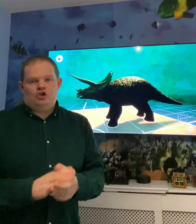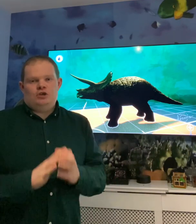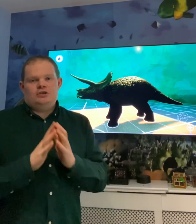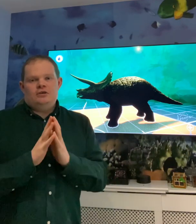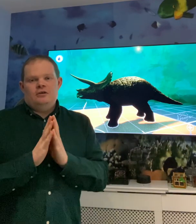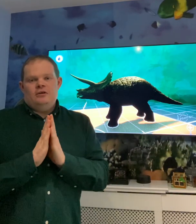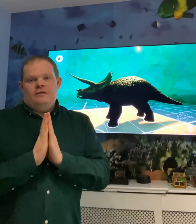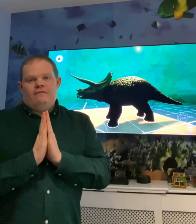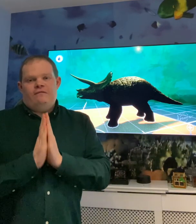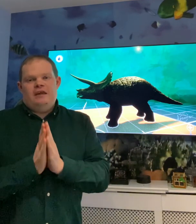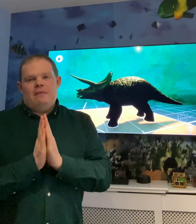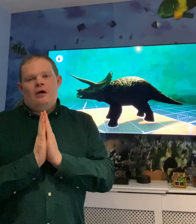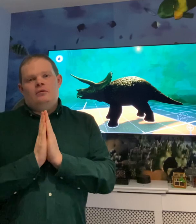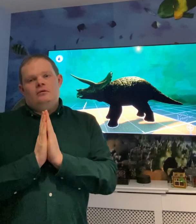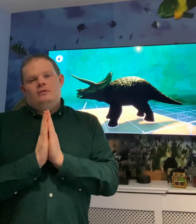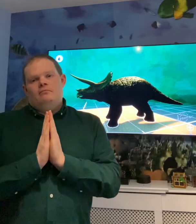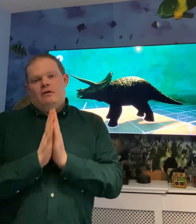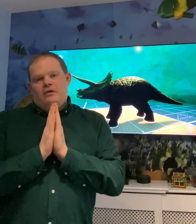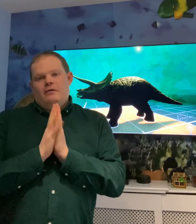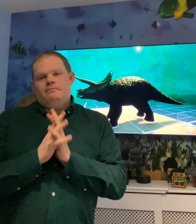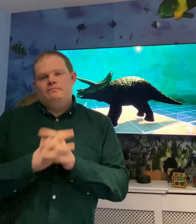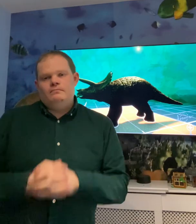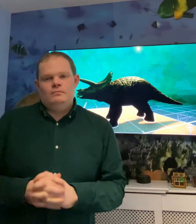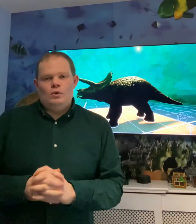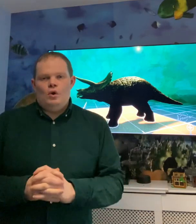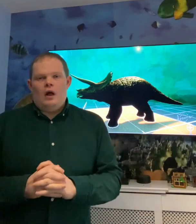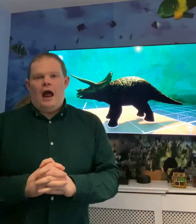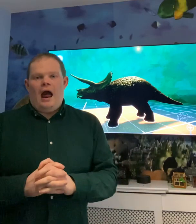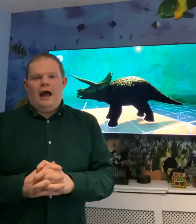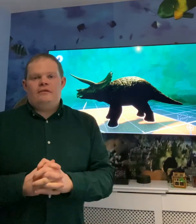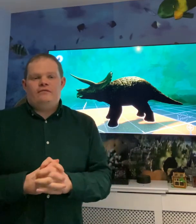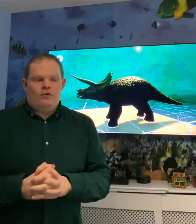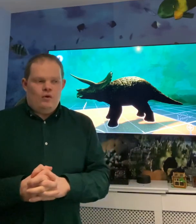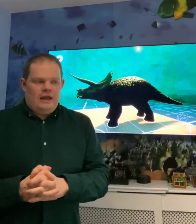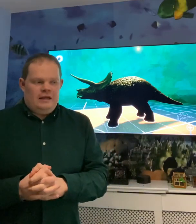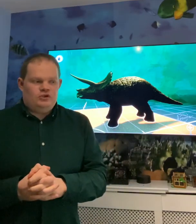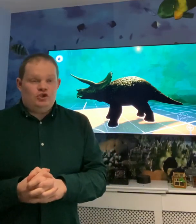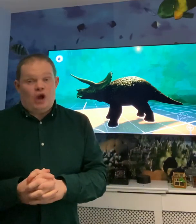compassionate female mother, and for its child.